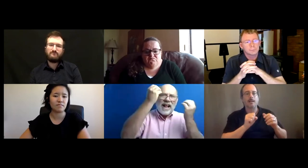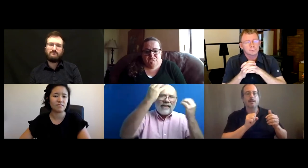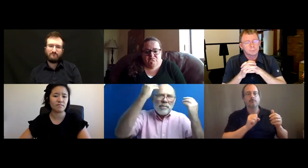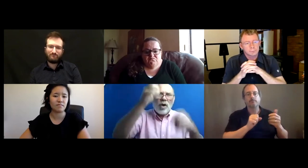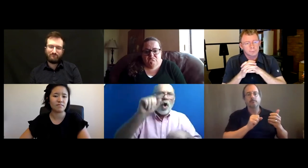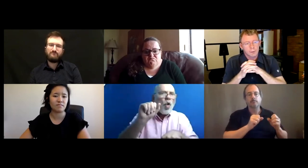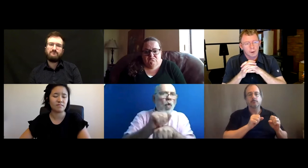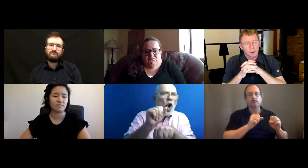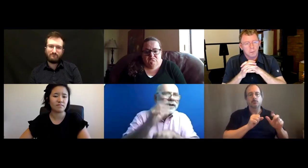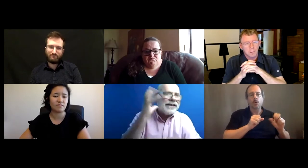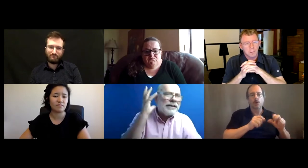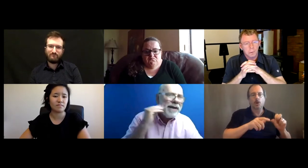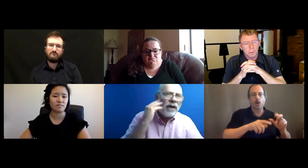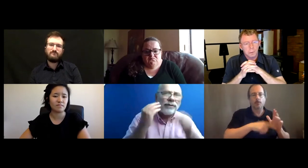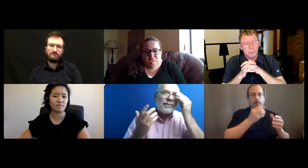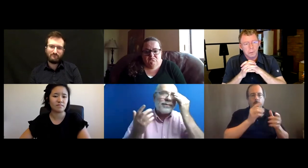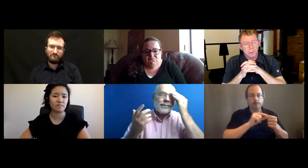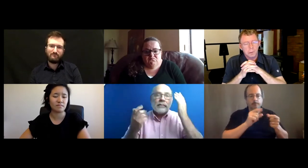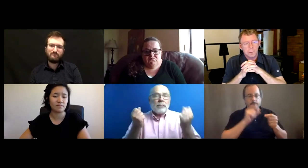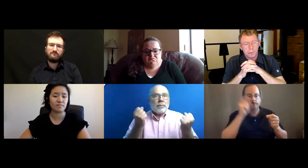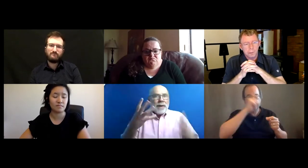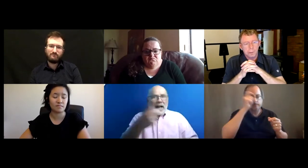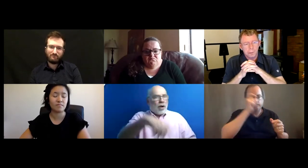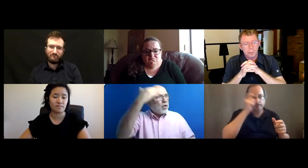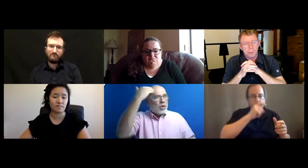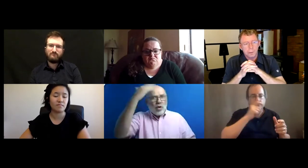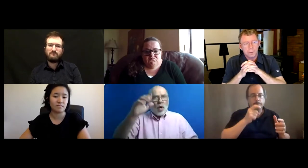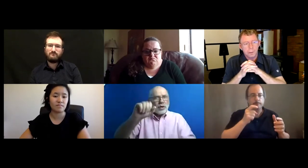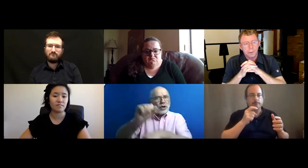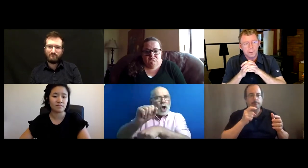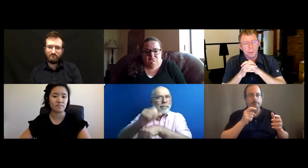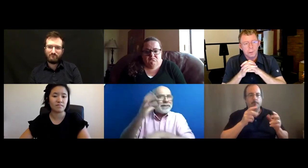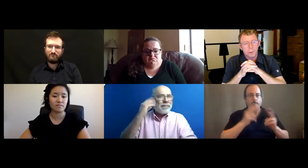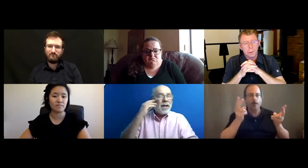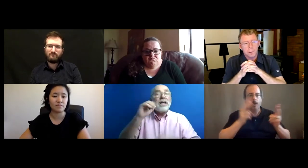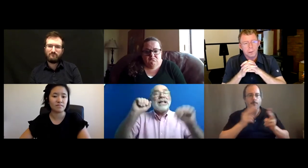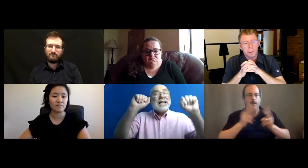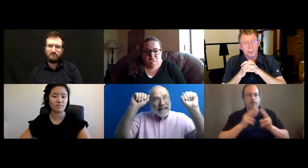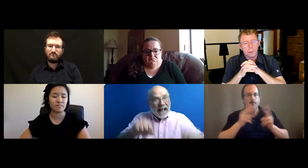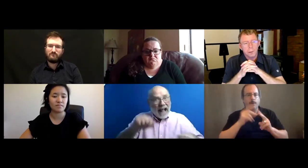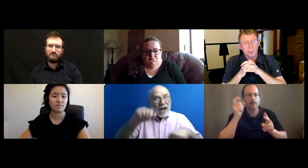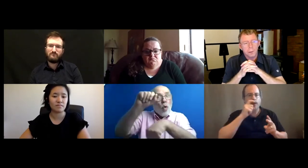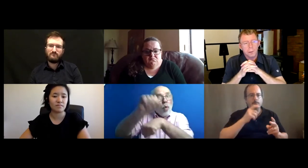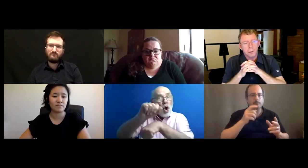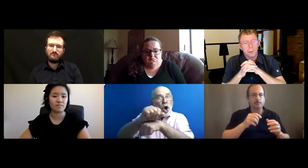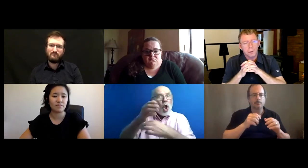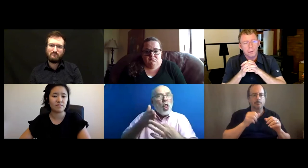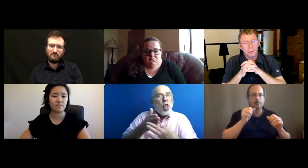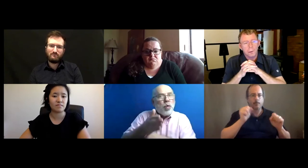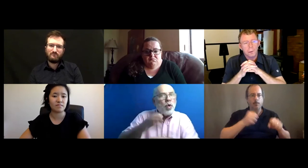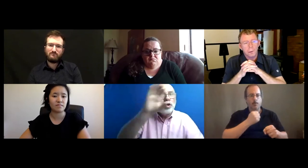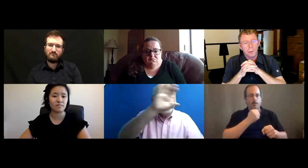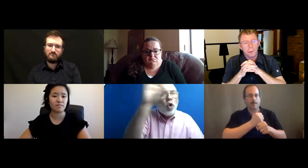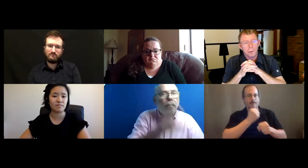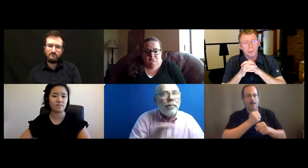should be able to just provide information support to students in grade 10, but they wait until grade